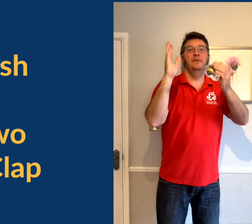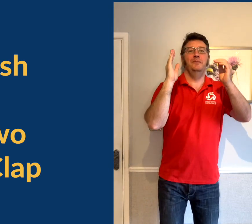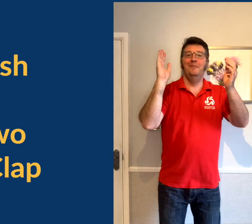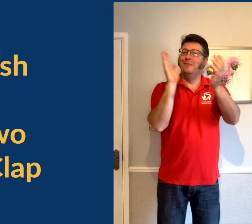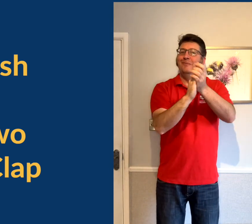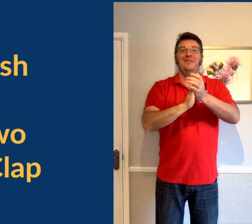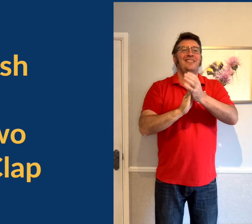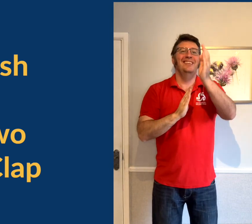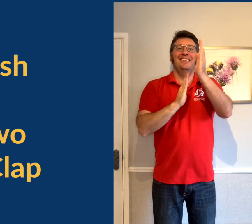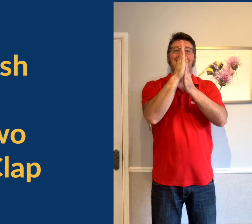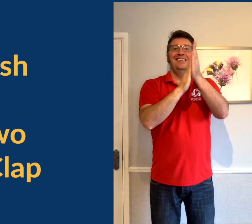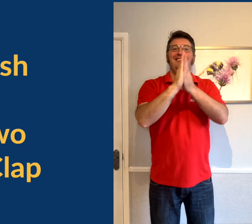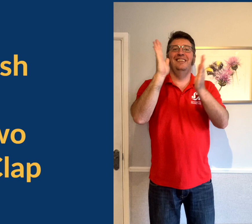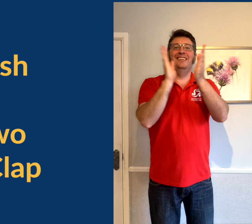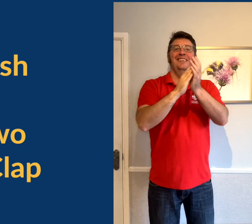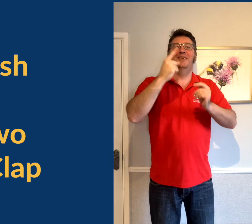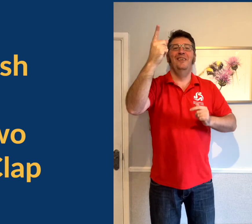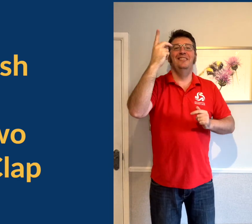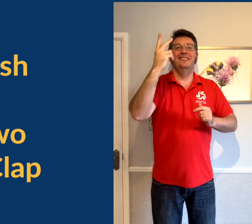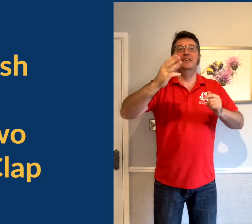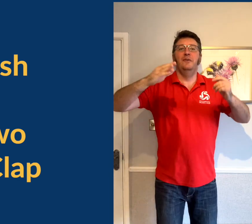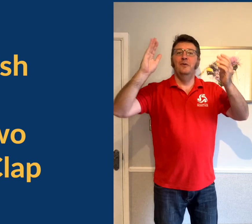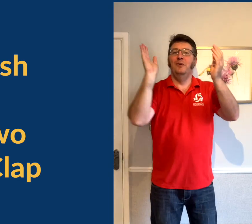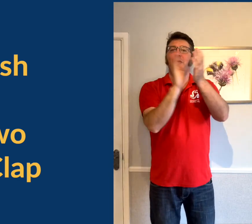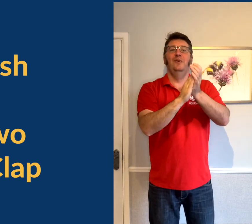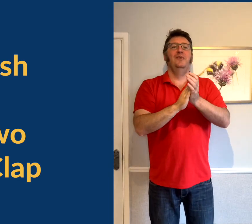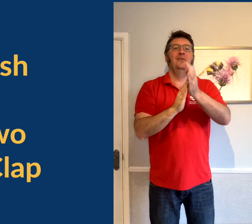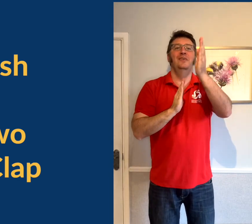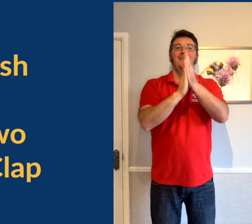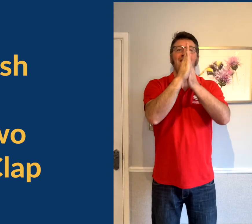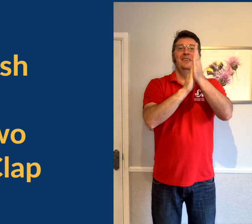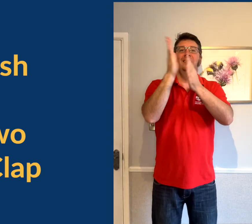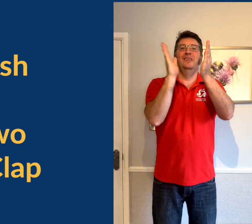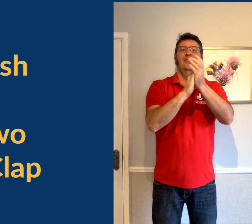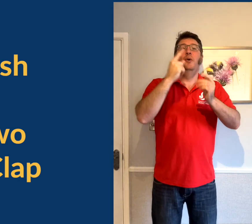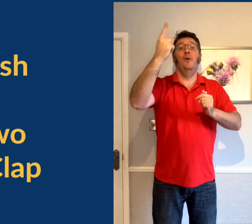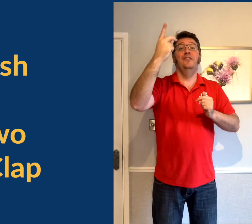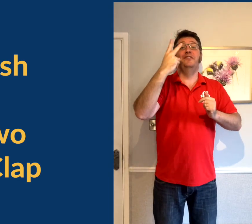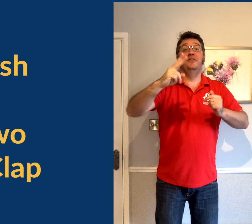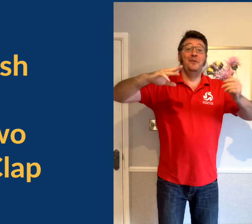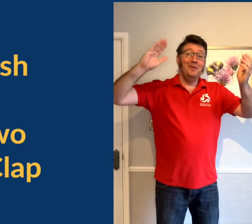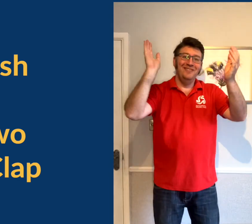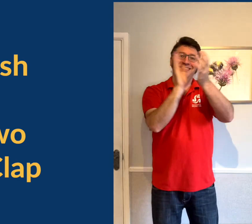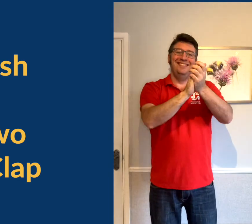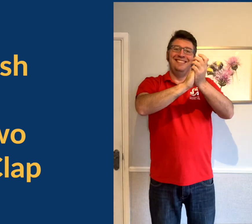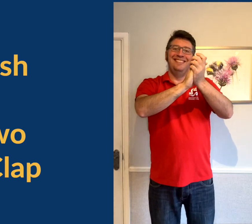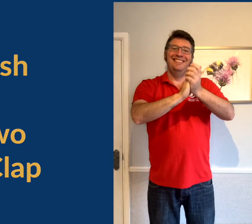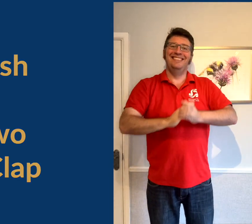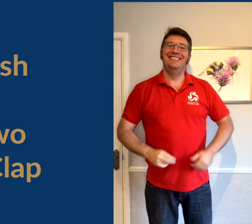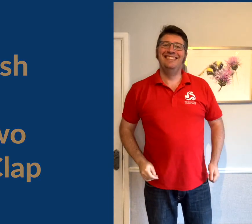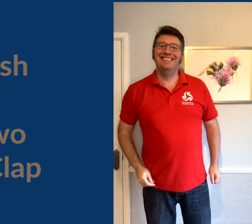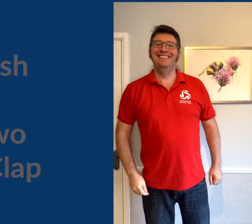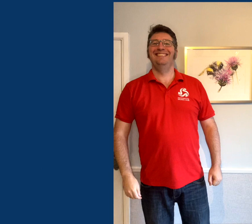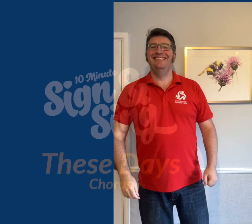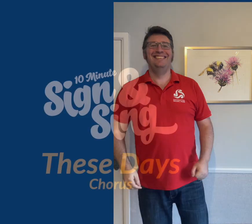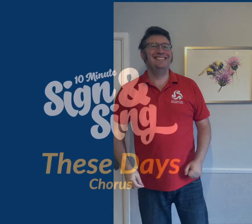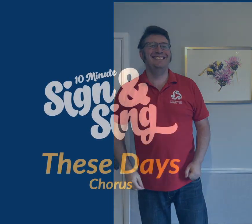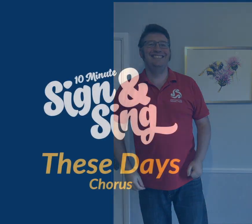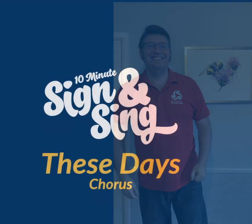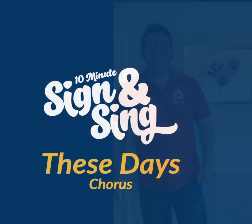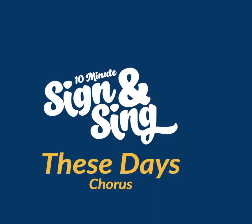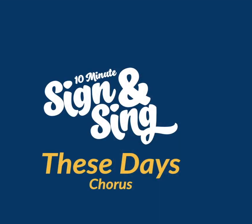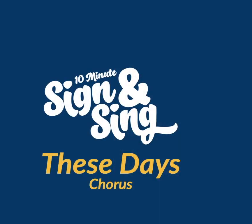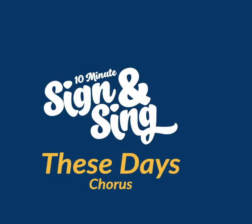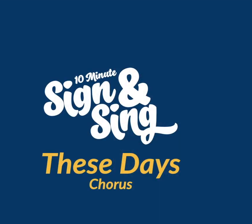broke. Yeah, I know it ain't pretty when two hearts get broke. I hope